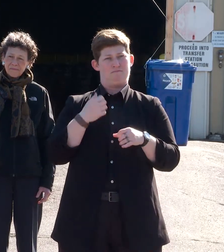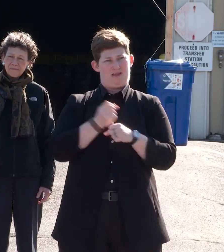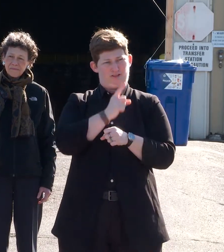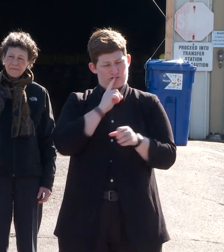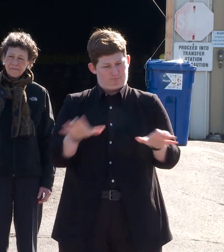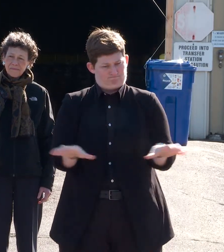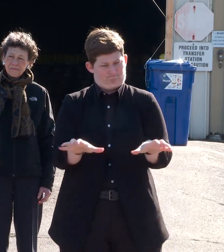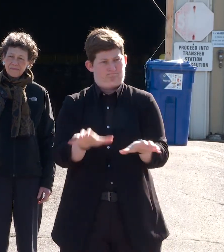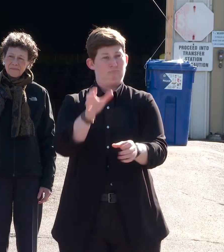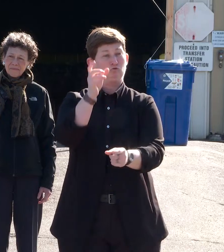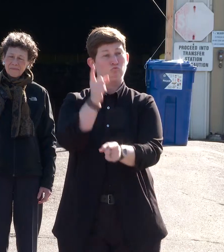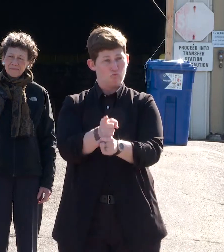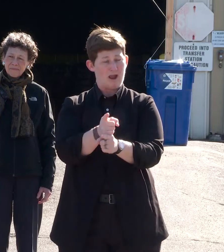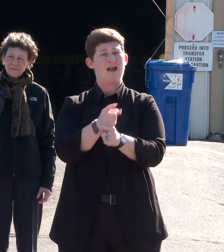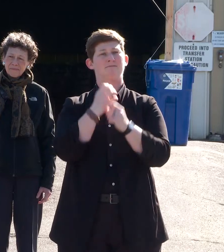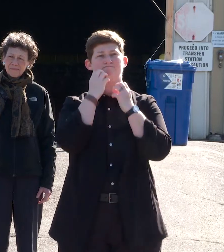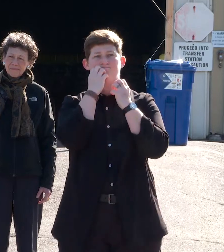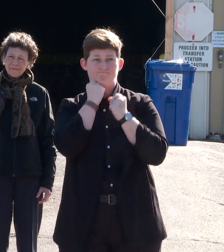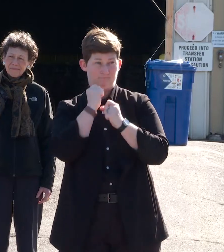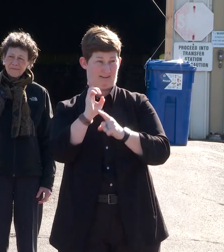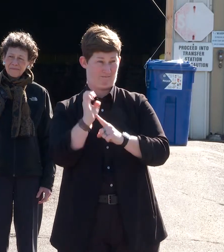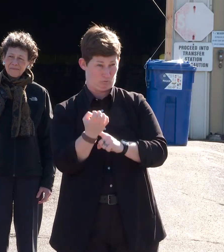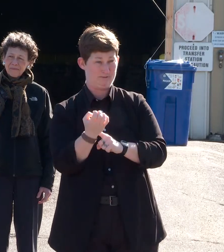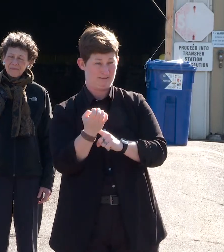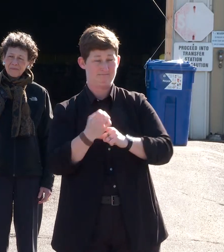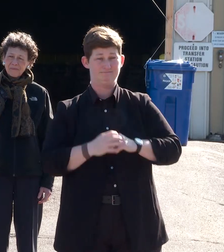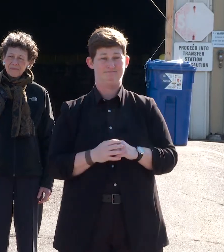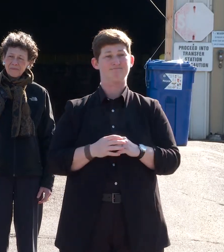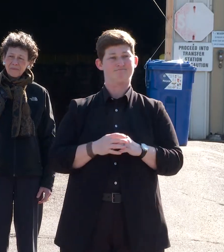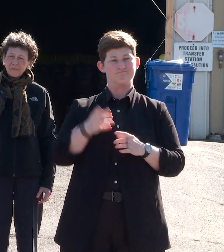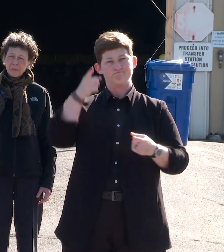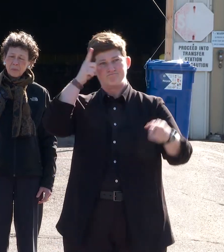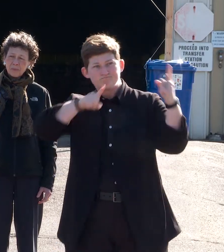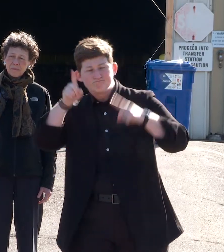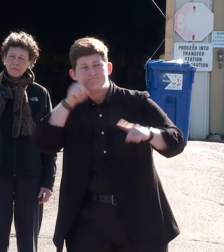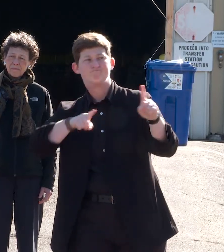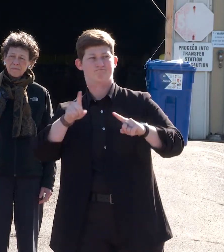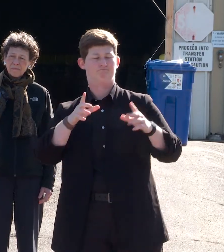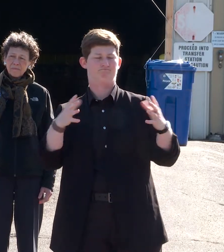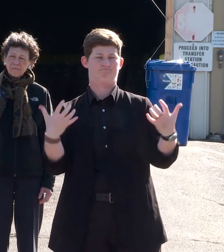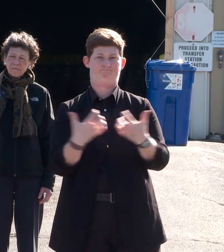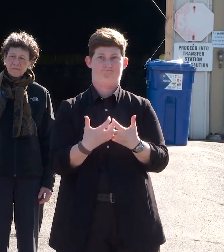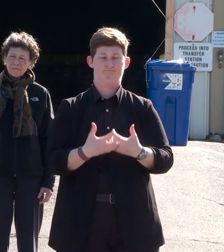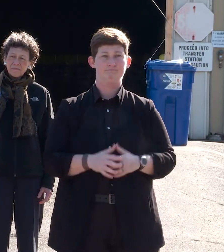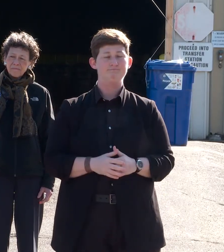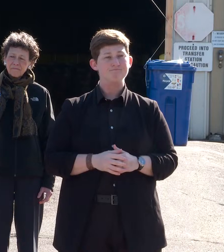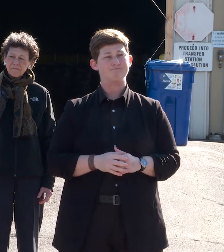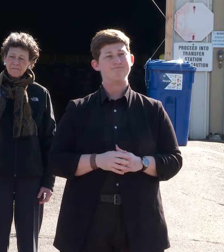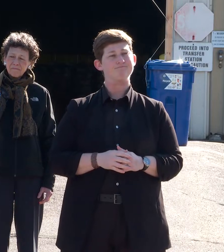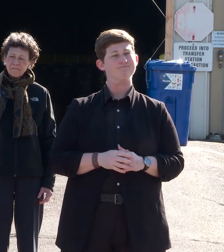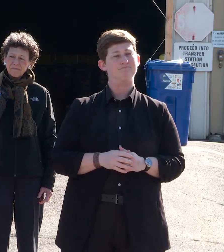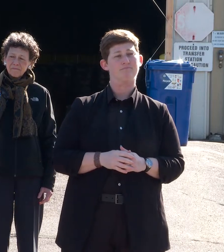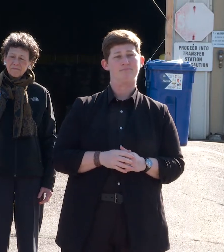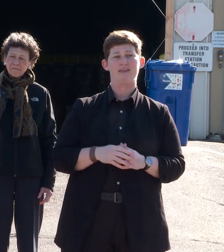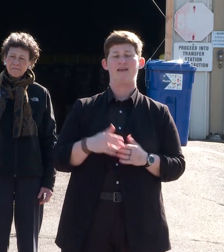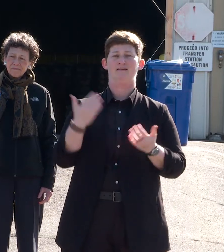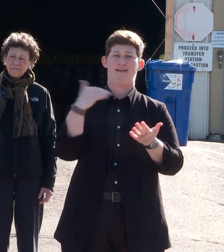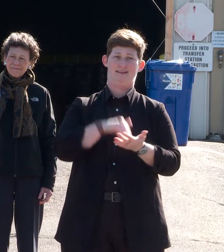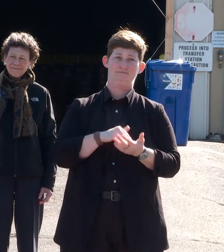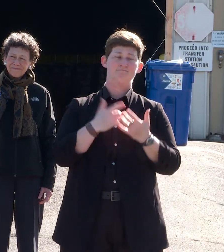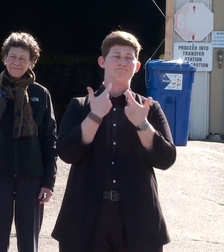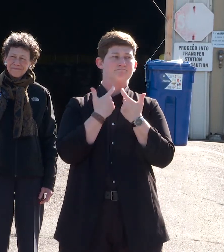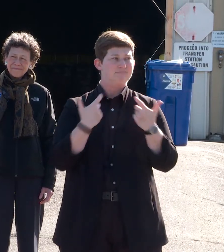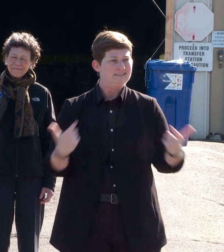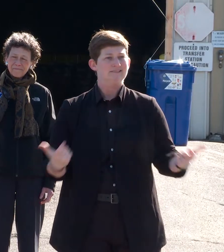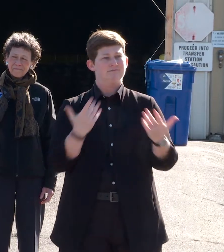environmentally sustainable way, and we're going to unite around a common vision around it. So, again, with that, a big thank you. These things take partnerships